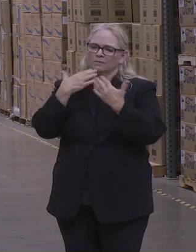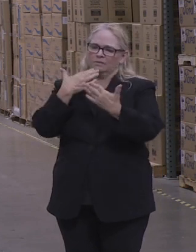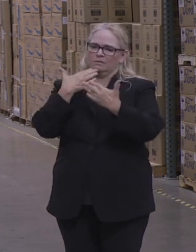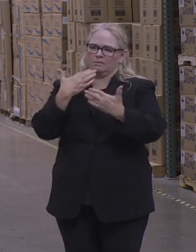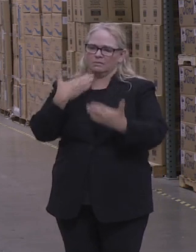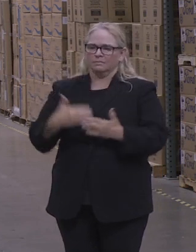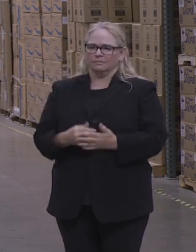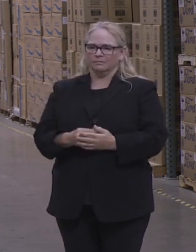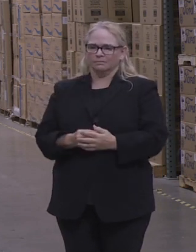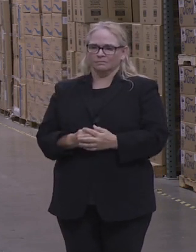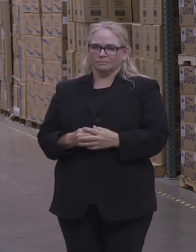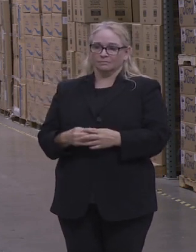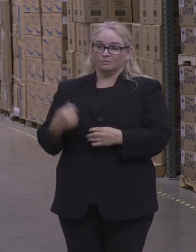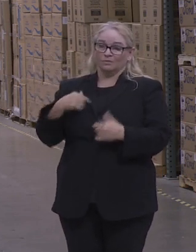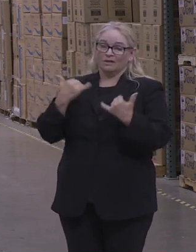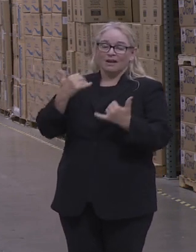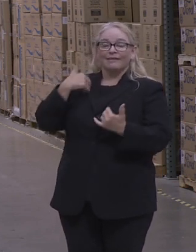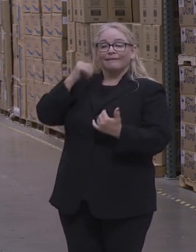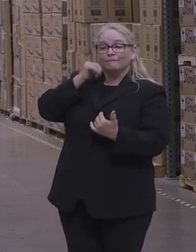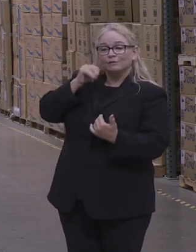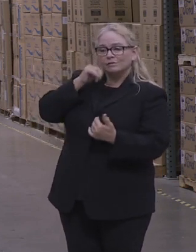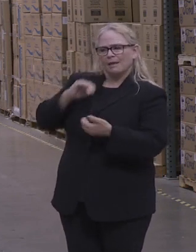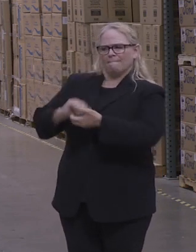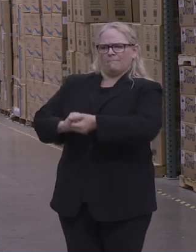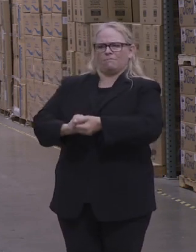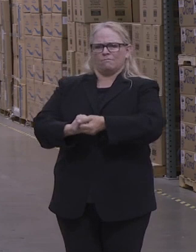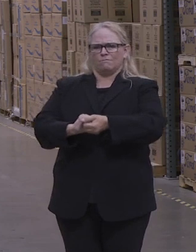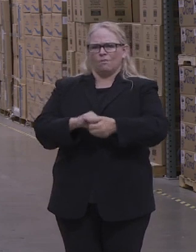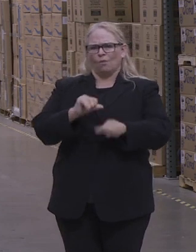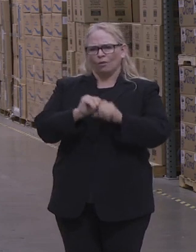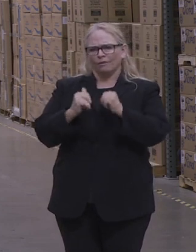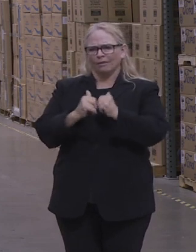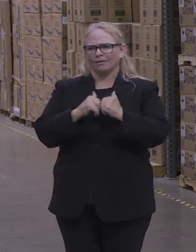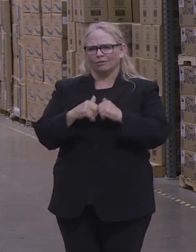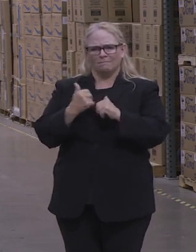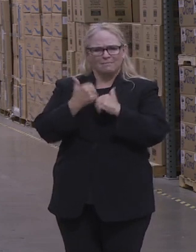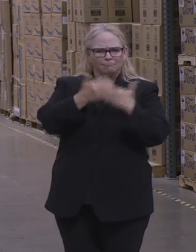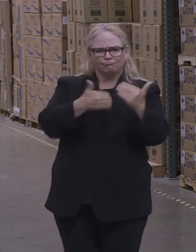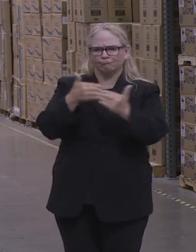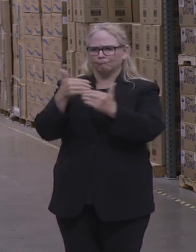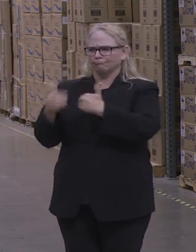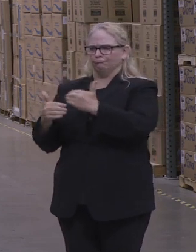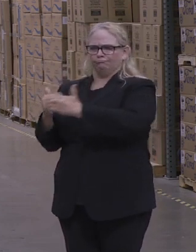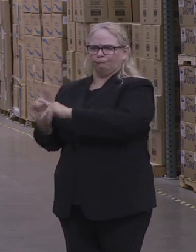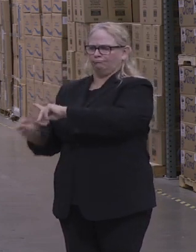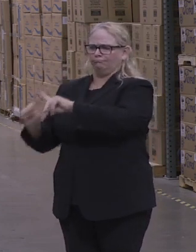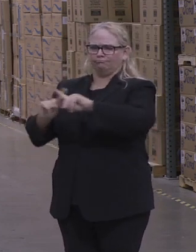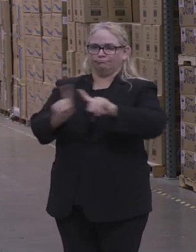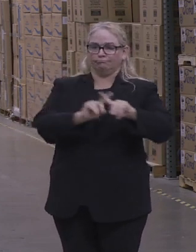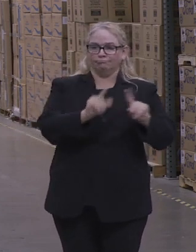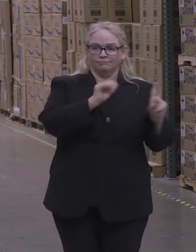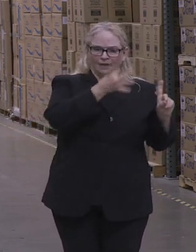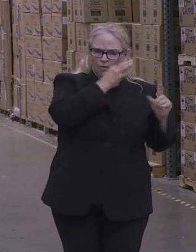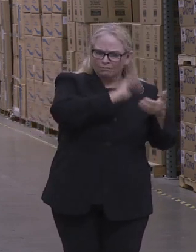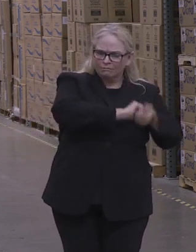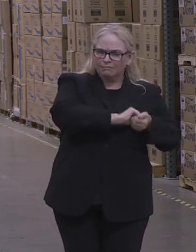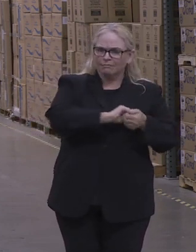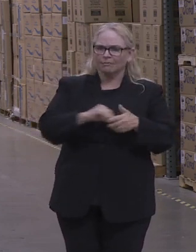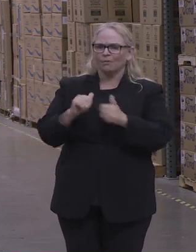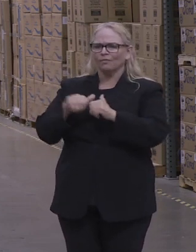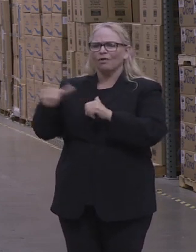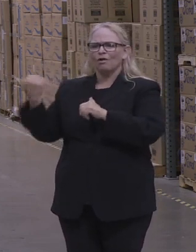engaged in partnering and advancing with not only federal partners, but many state